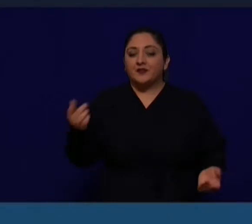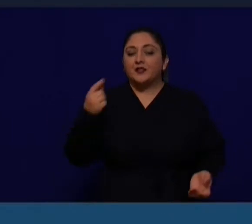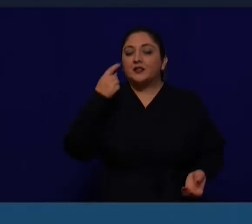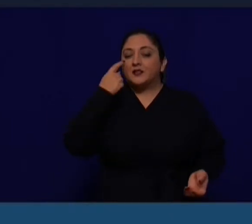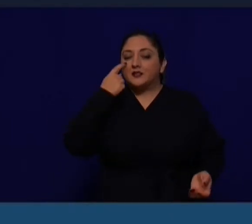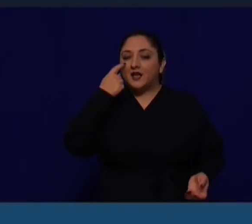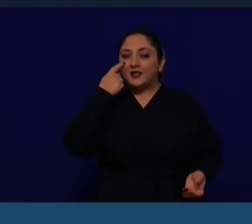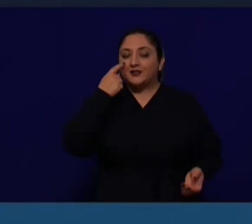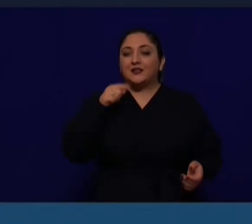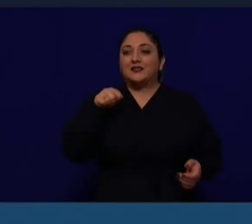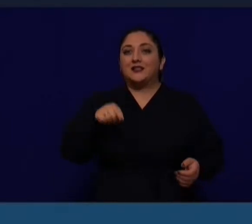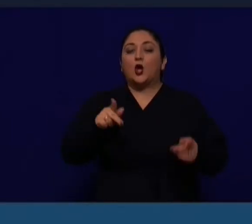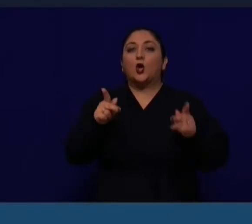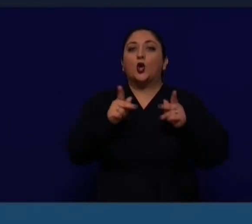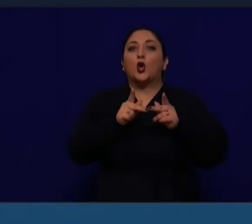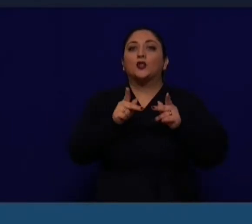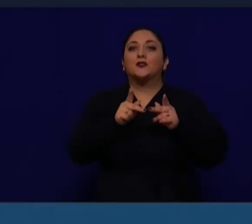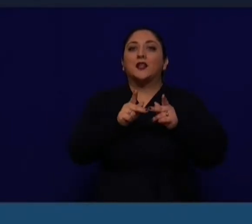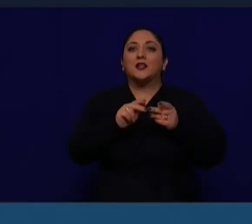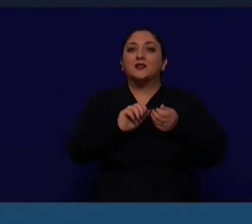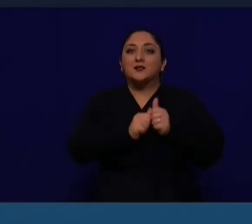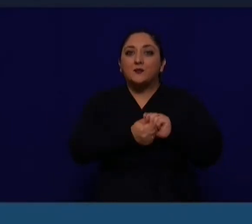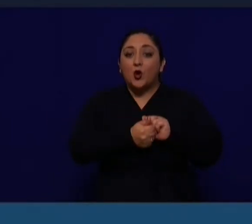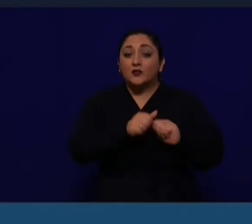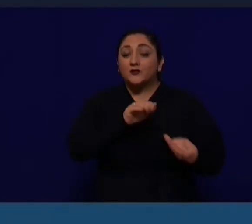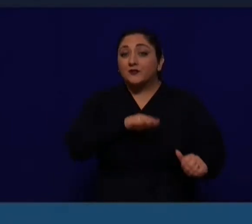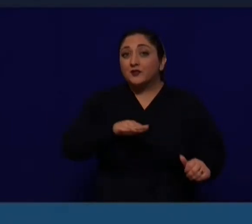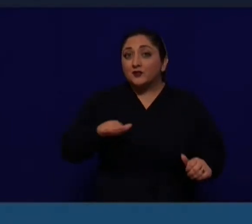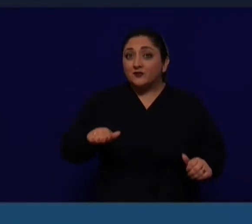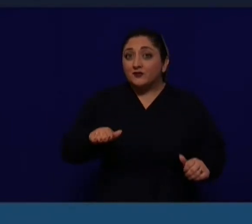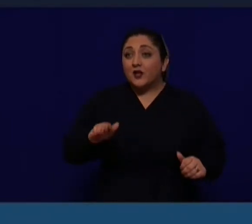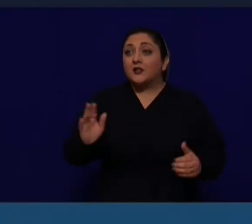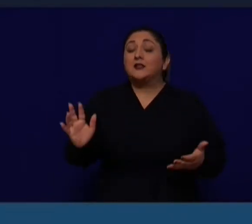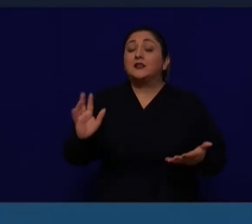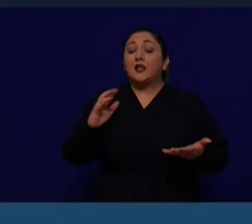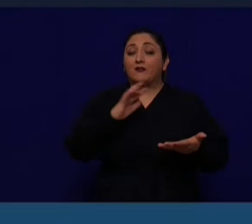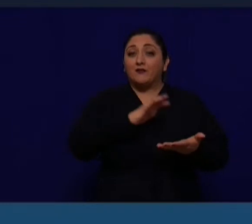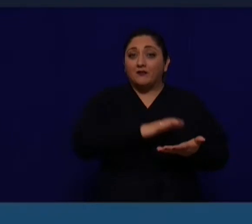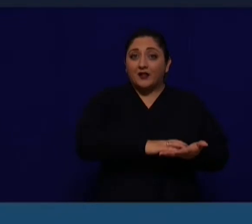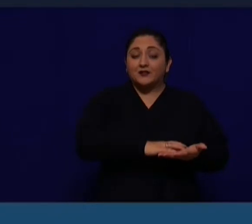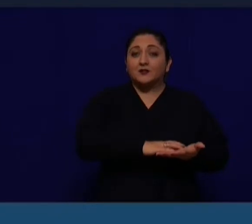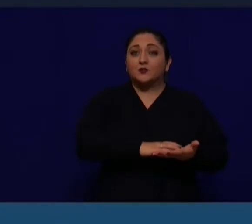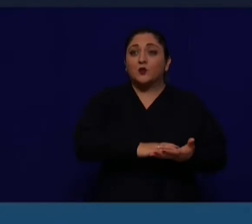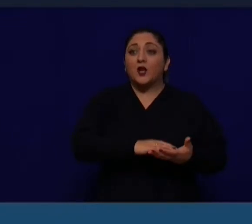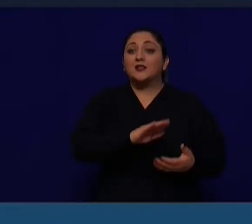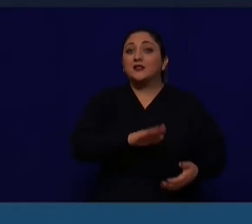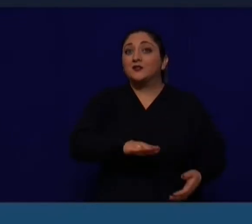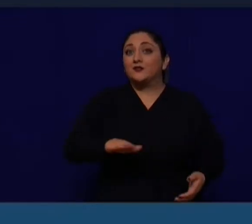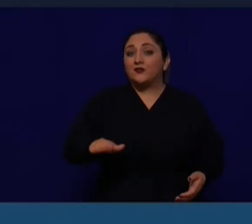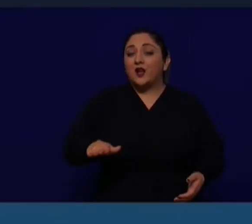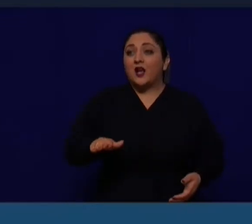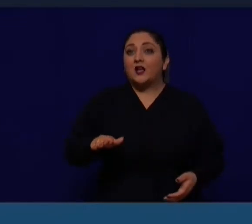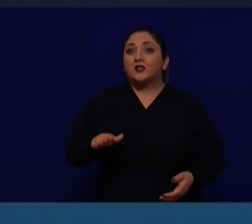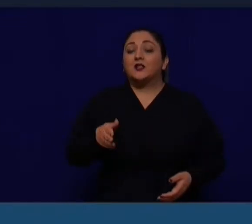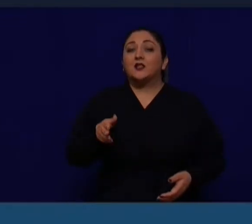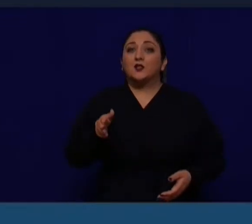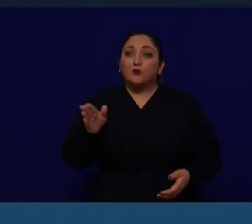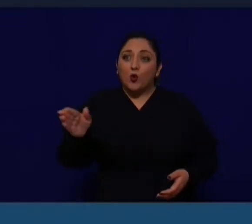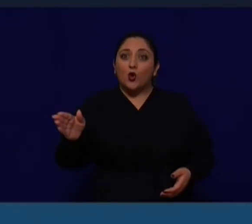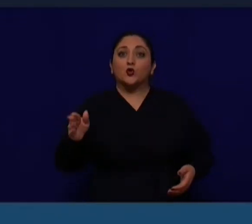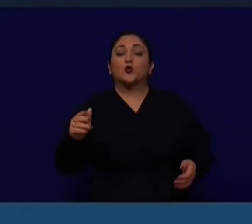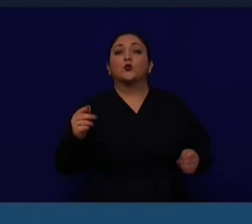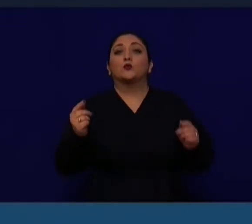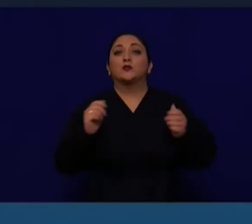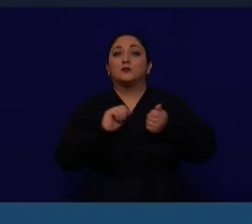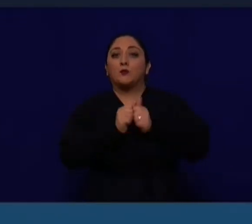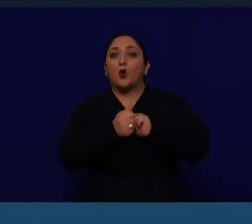dan il-contact sport fit-tfal kien qed jaffettwa tant li kien qed ikun hemm ammont ta' tfal li kellhom exposure waqt il-contact sport